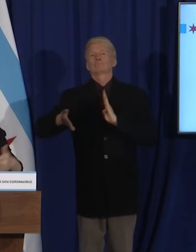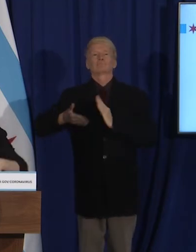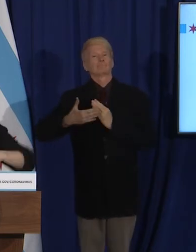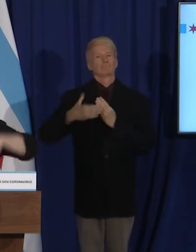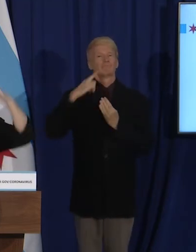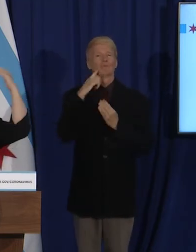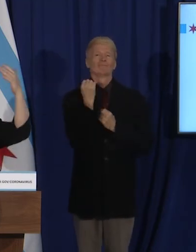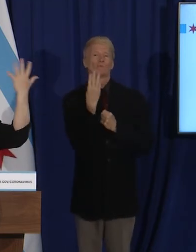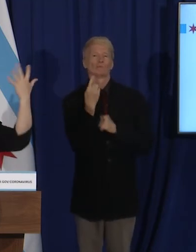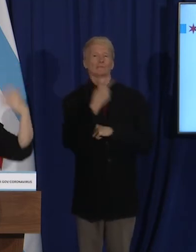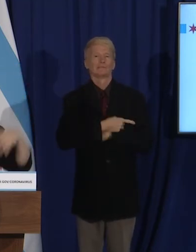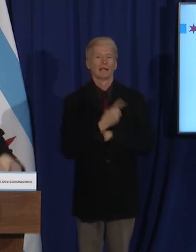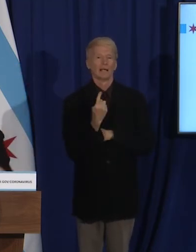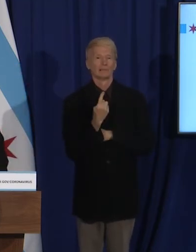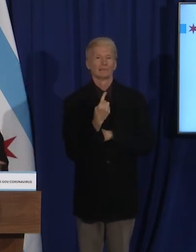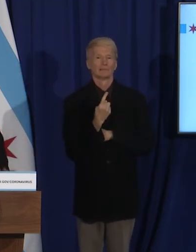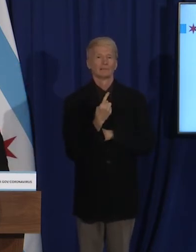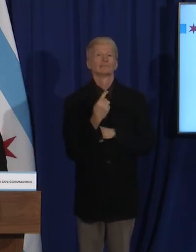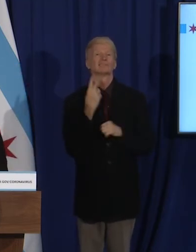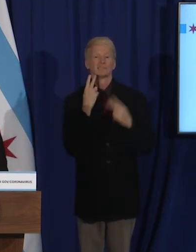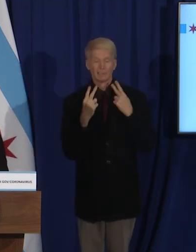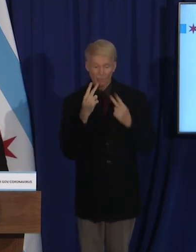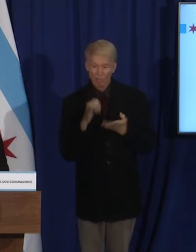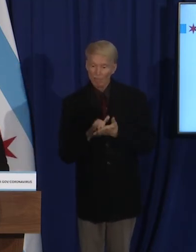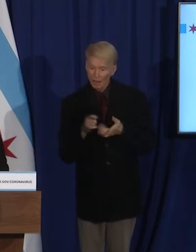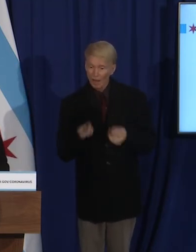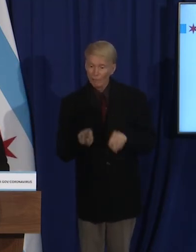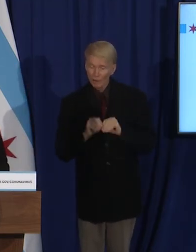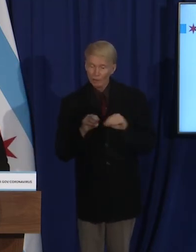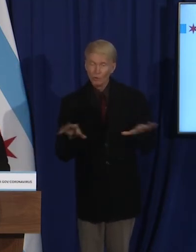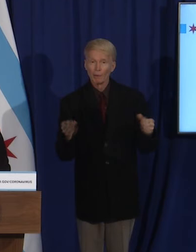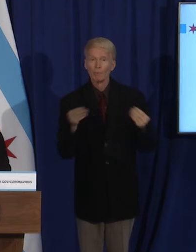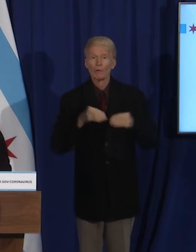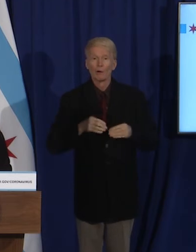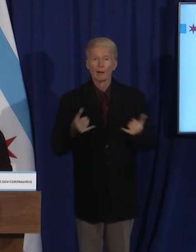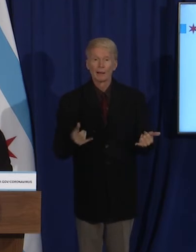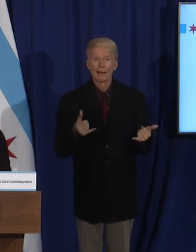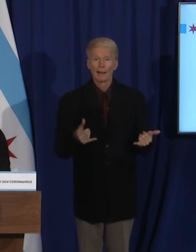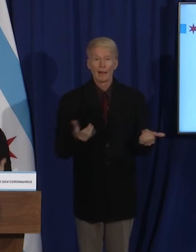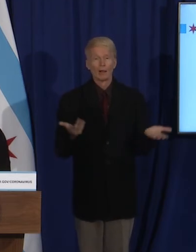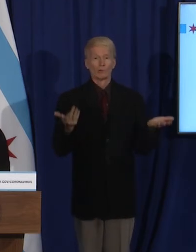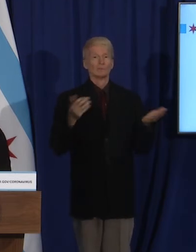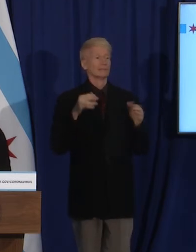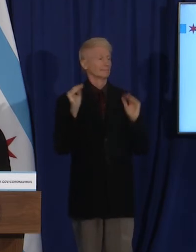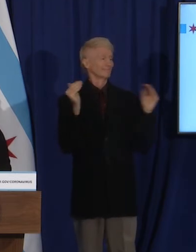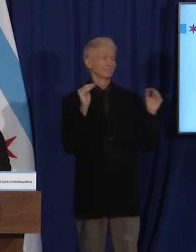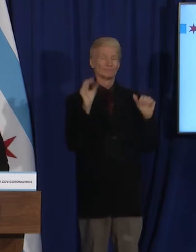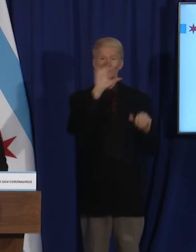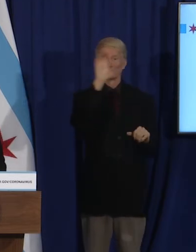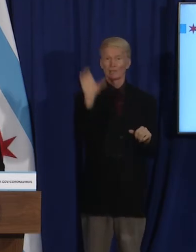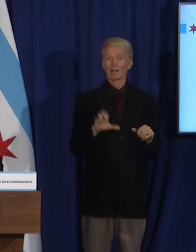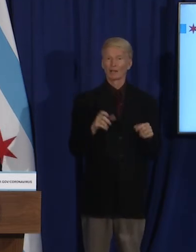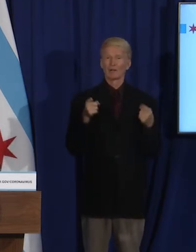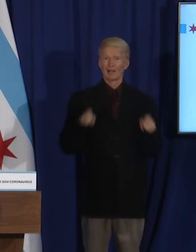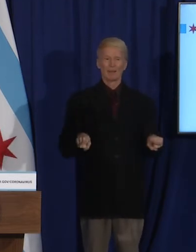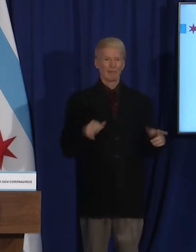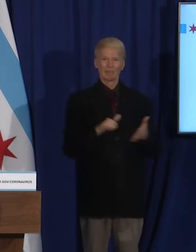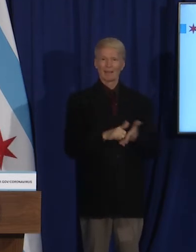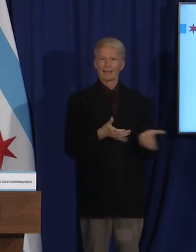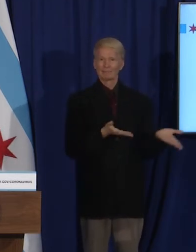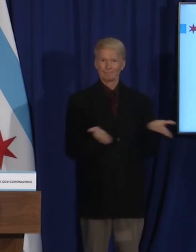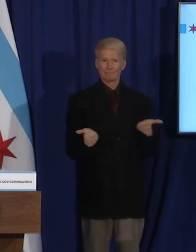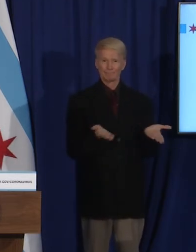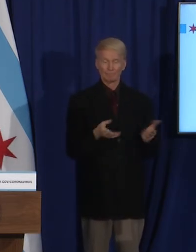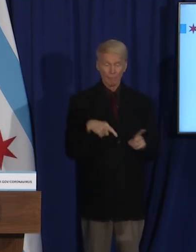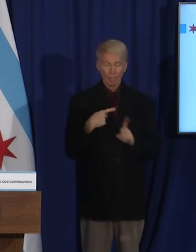there isn't spread. And we're seeing increased cases in that setting, not surprisingly, given what's happening in Chicago. We're seeing more cases in hospital and health